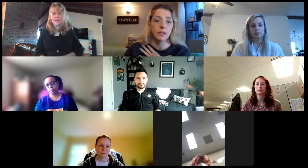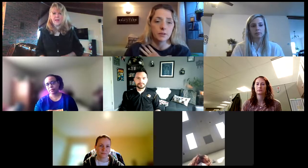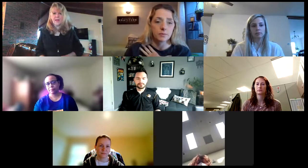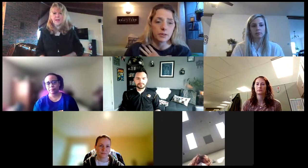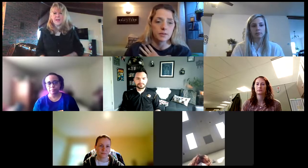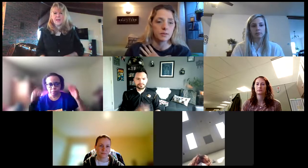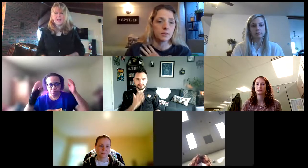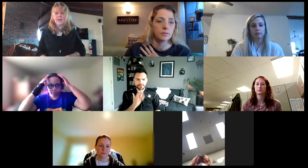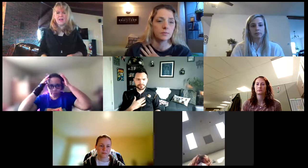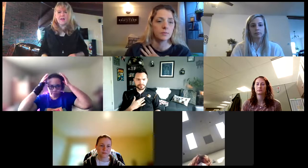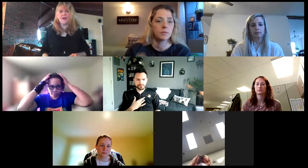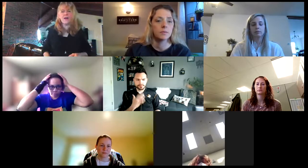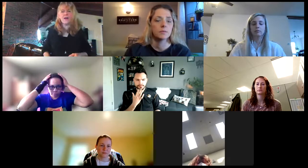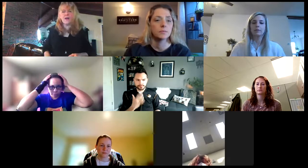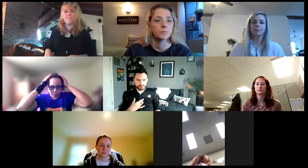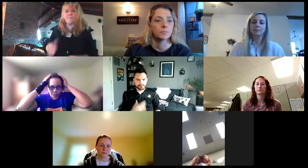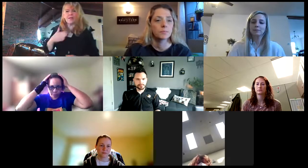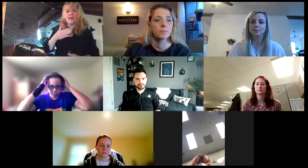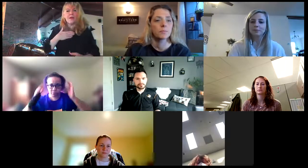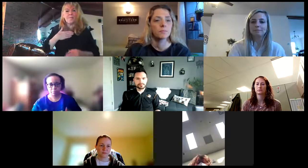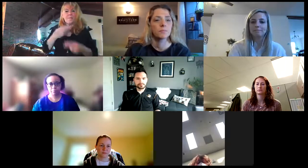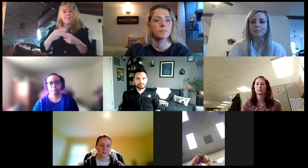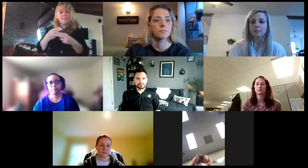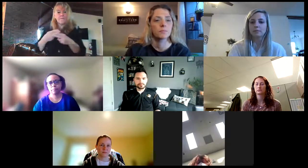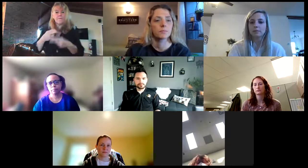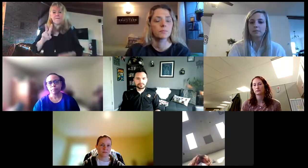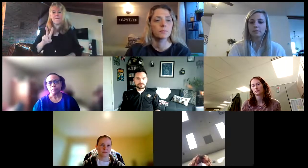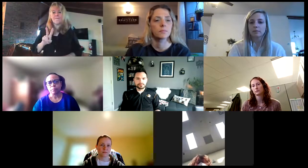introduce somebody else, please. Okay.